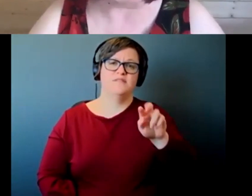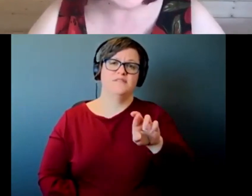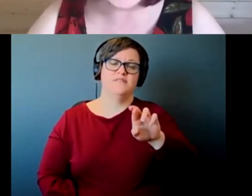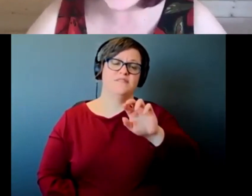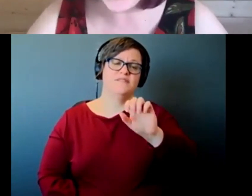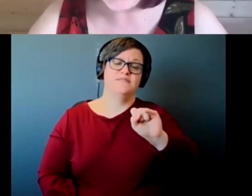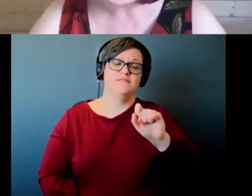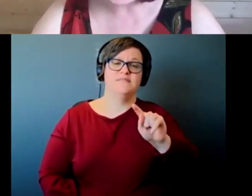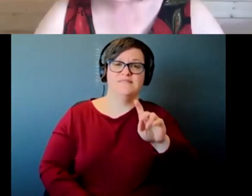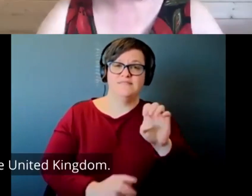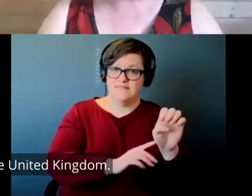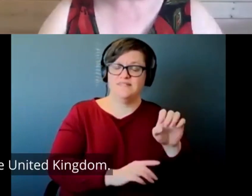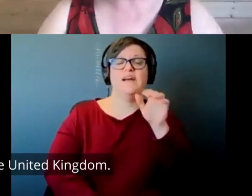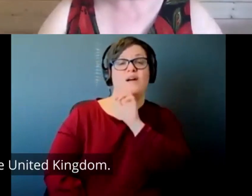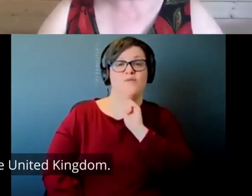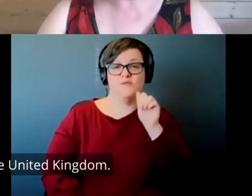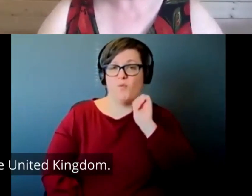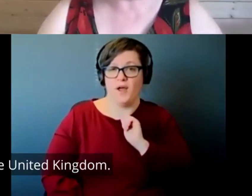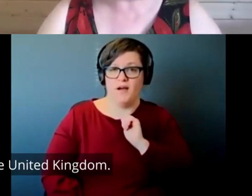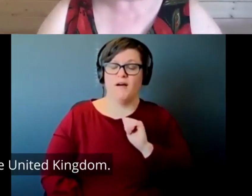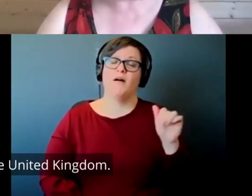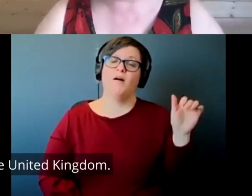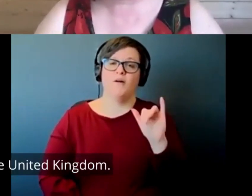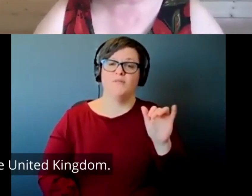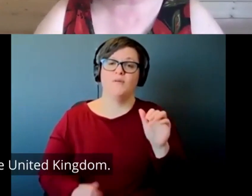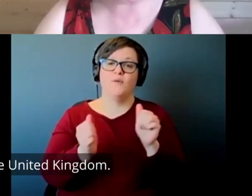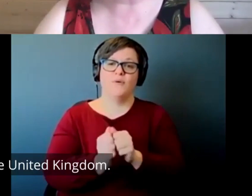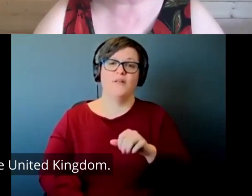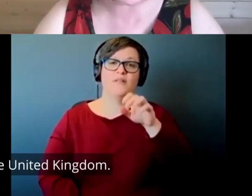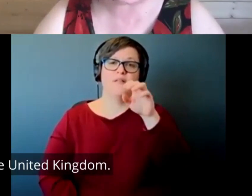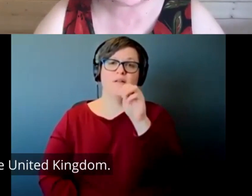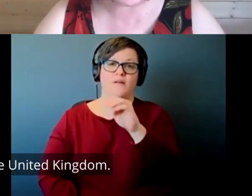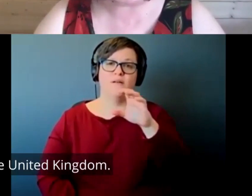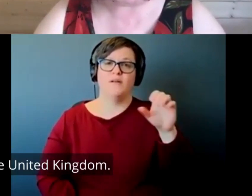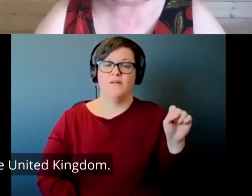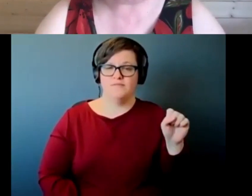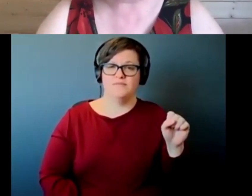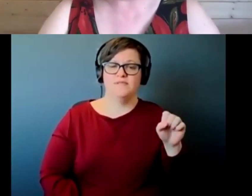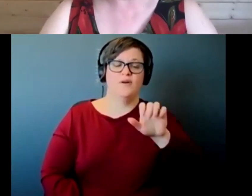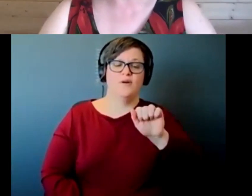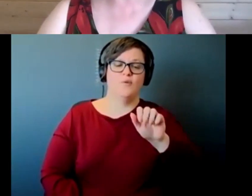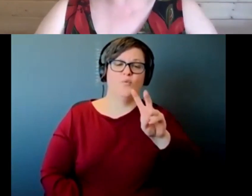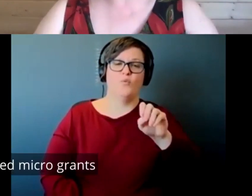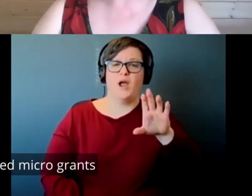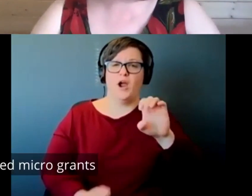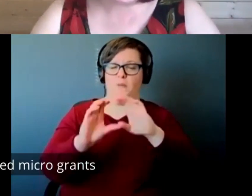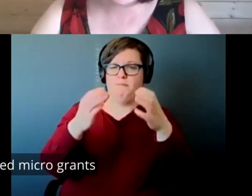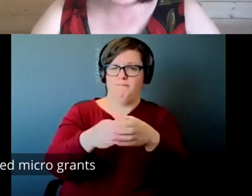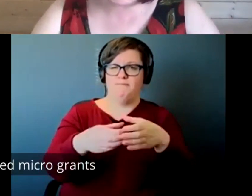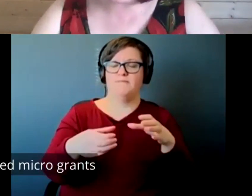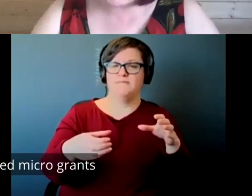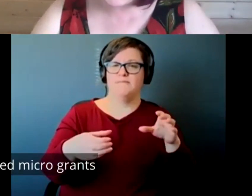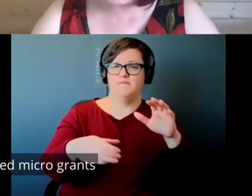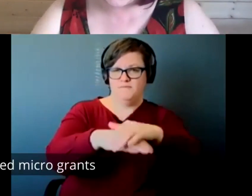QUARTZRSITE, Arizona, and with MCS Aware in the United Kingdom. It was